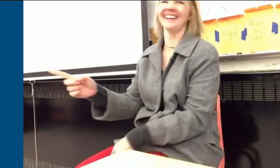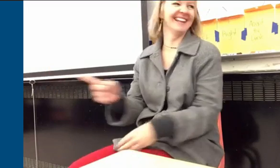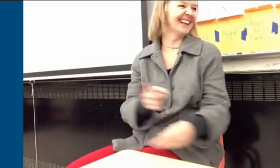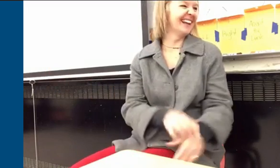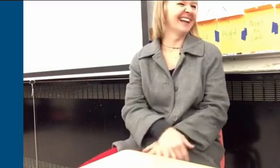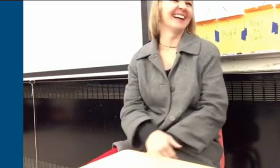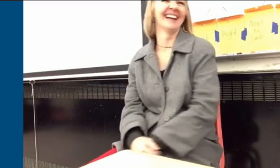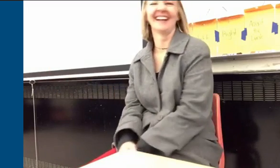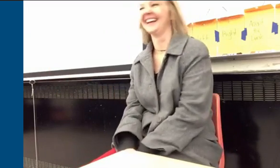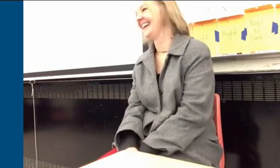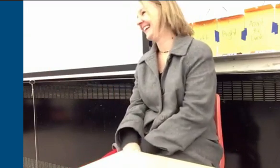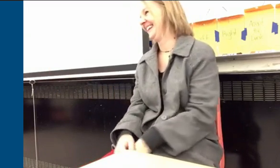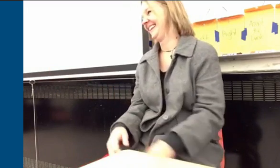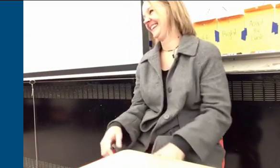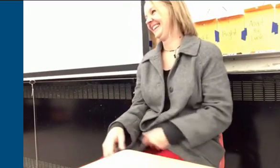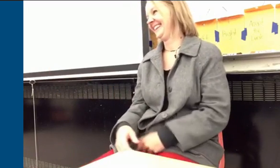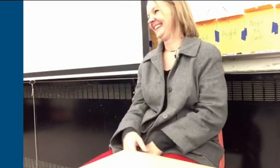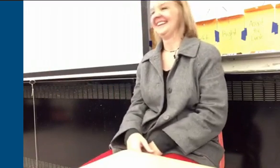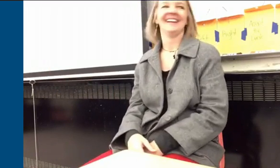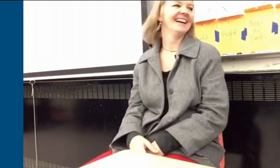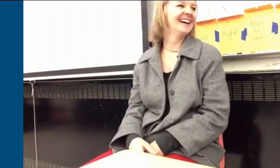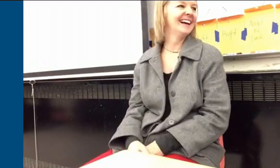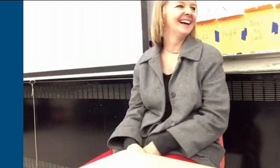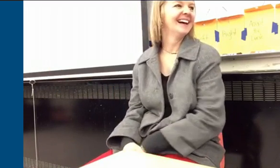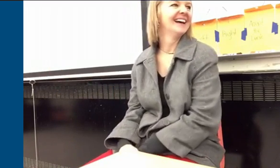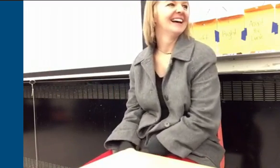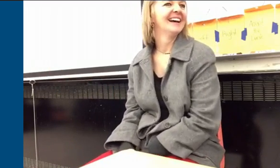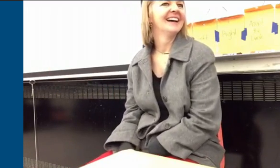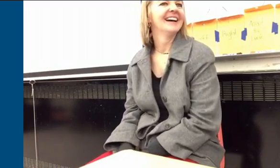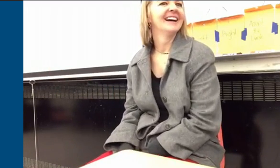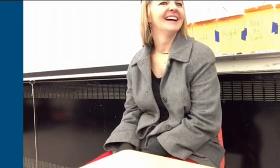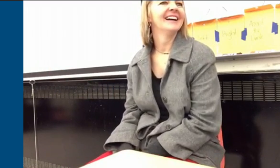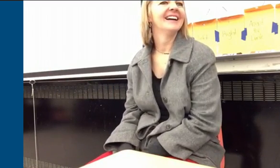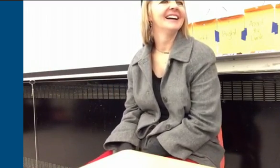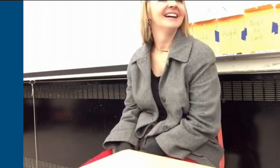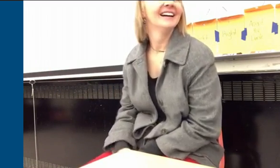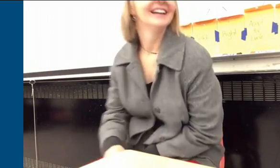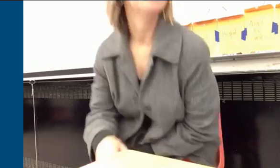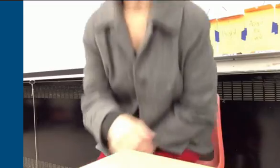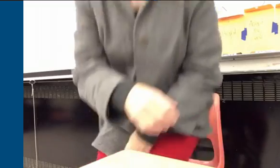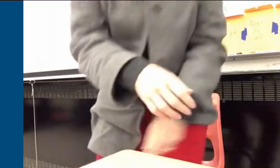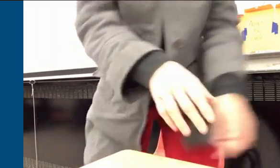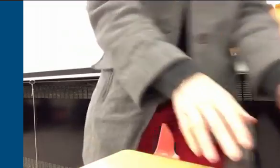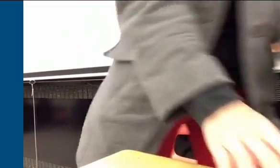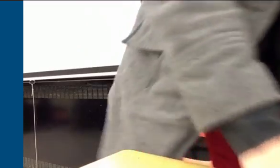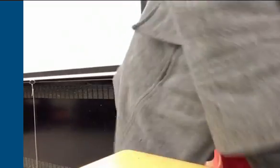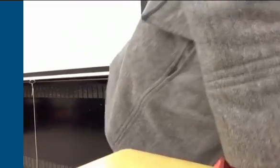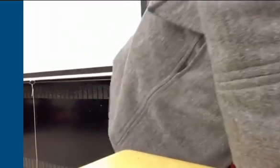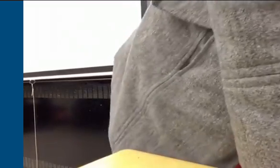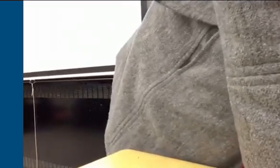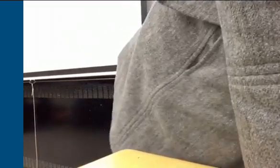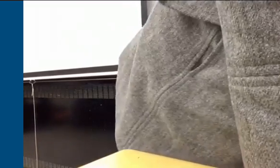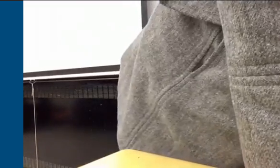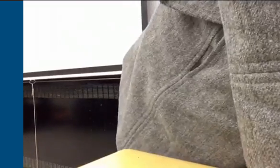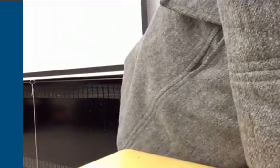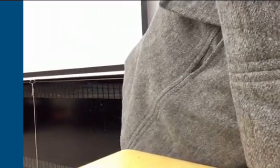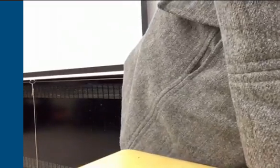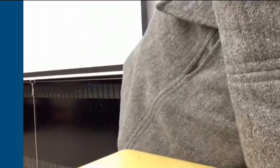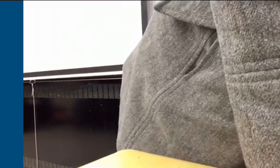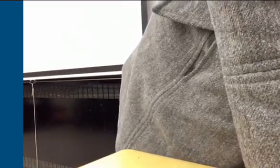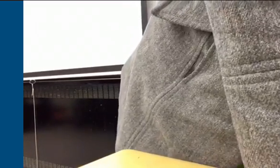Yeah, this one has a surfboard. That was supposed to be a shark. That middle one. Yeah.